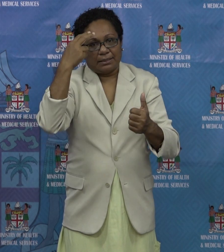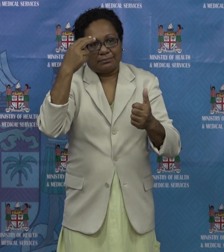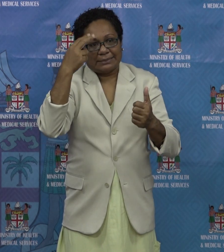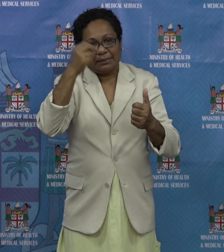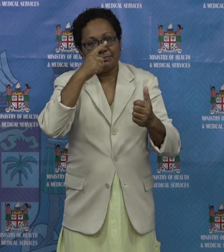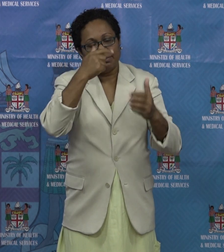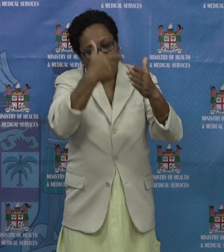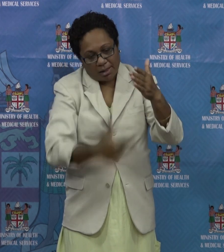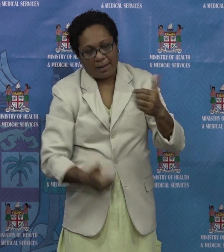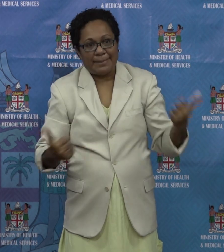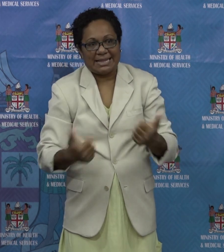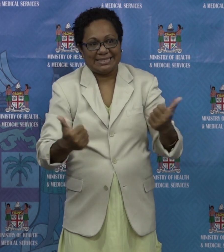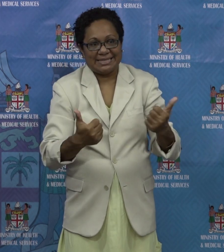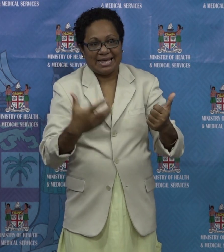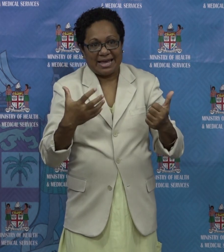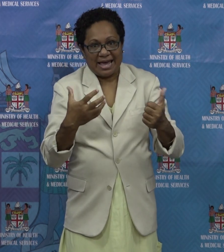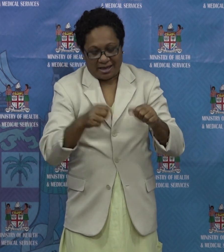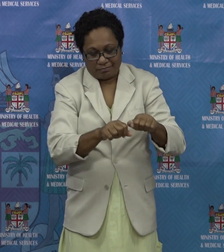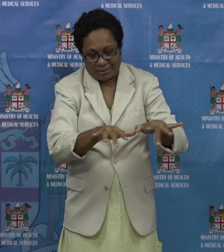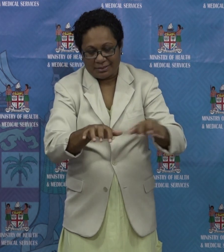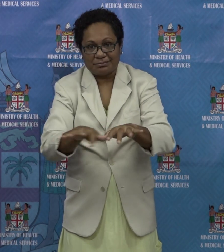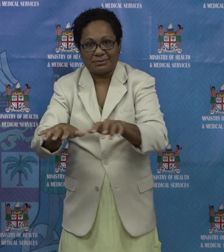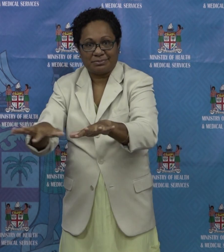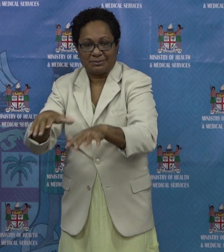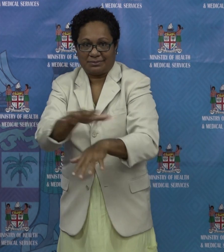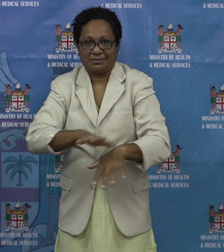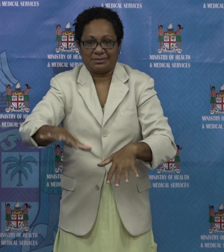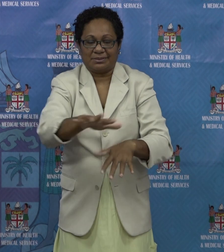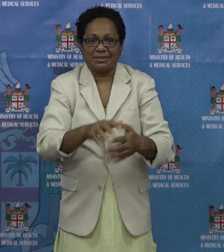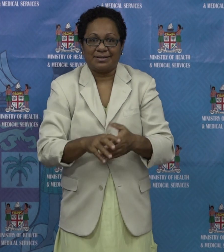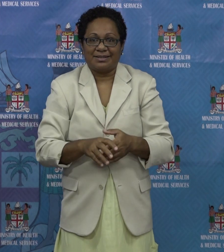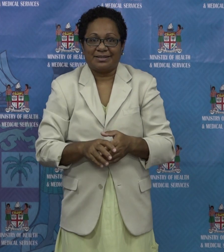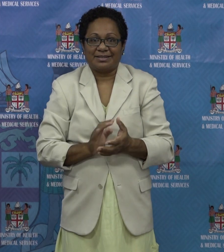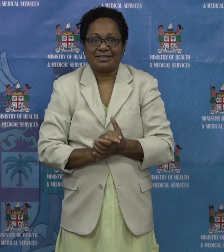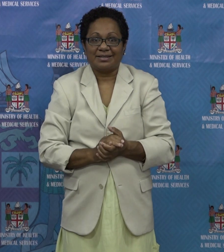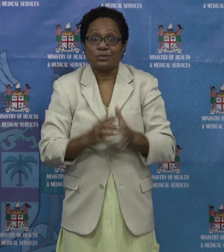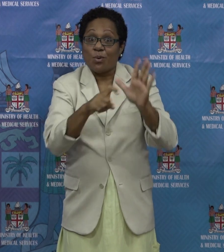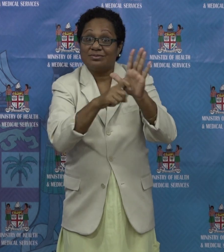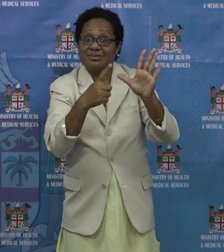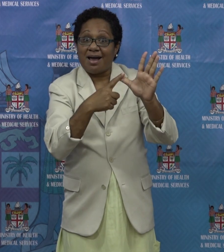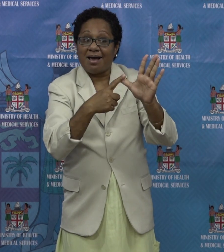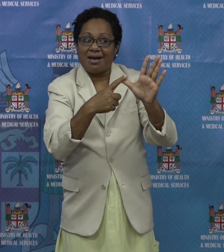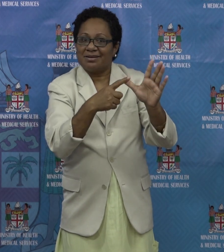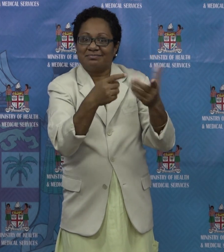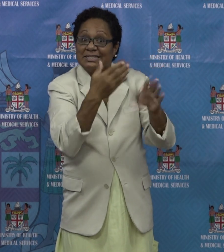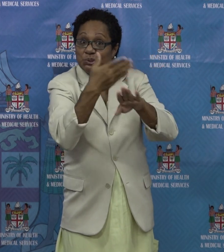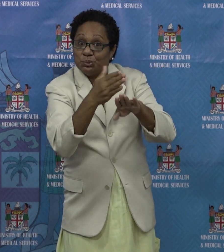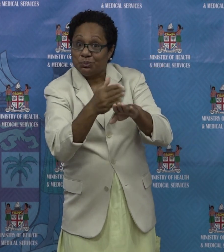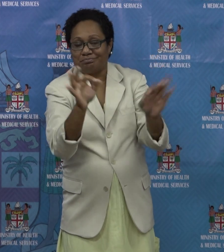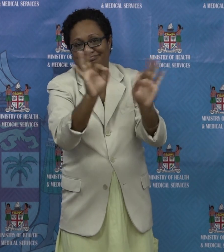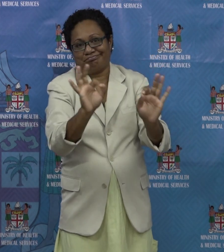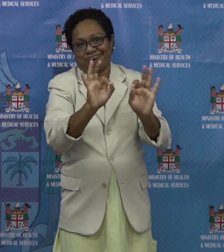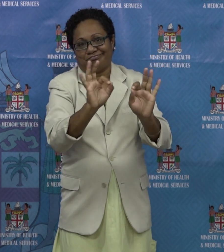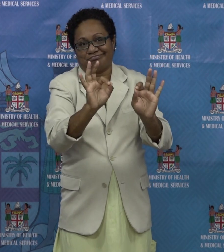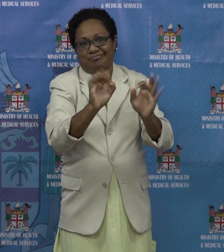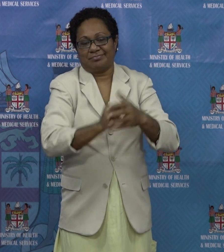that we still have not got any more new cases out of Ra, and I'm